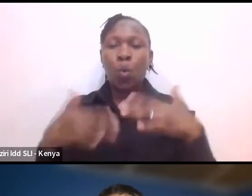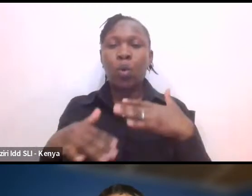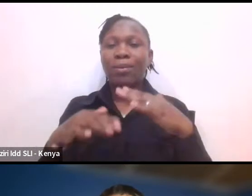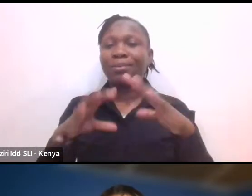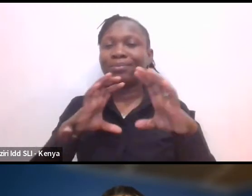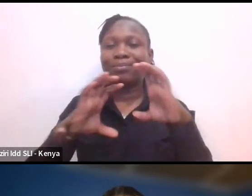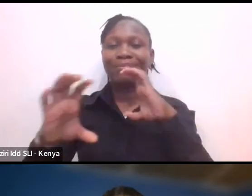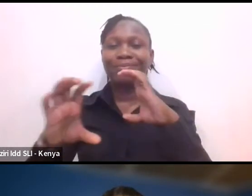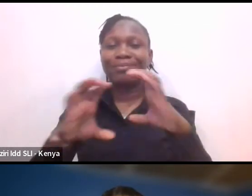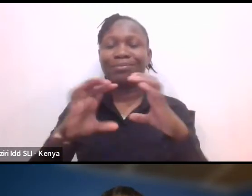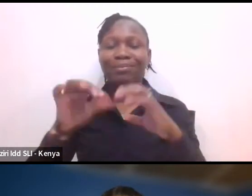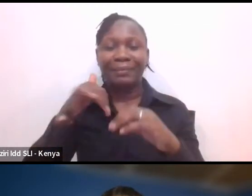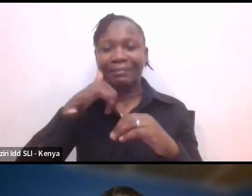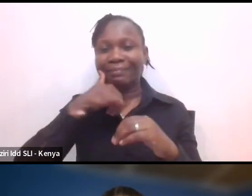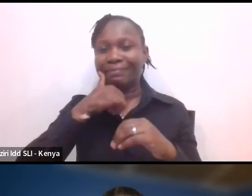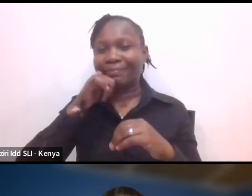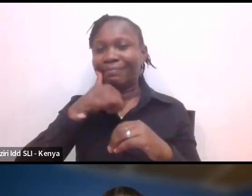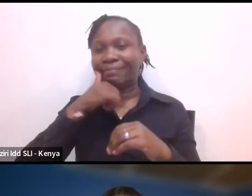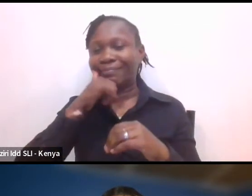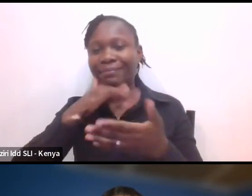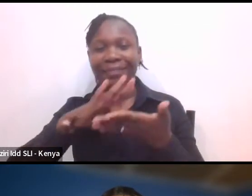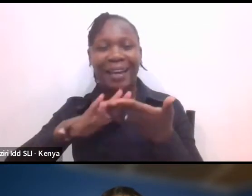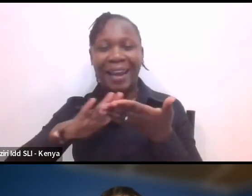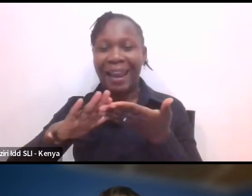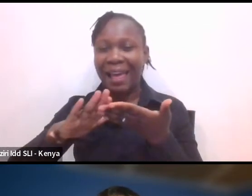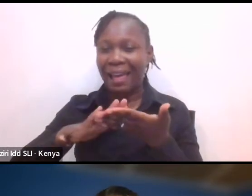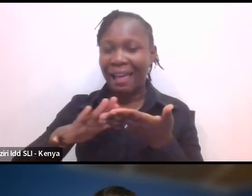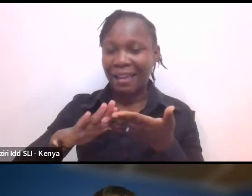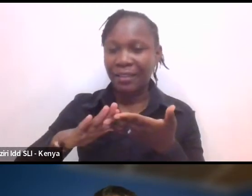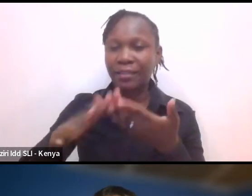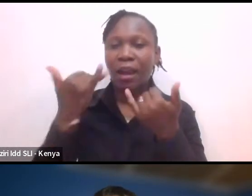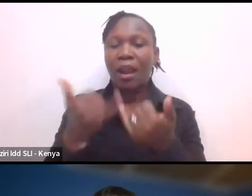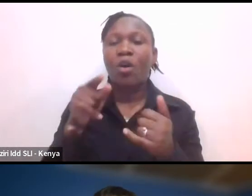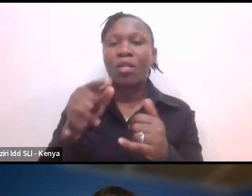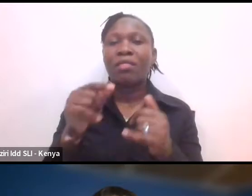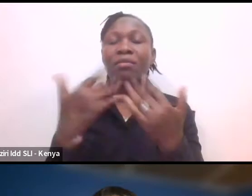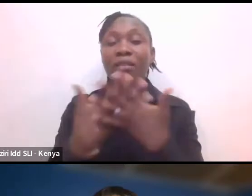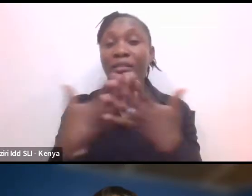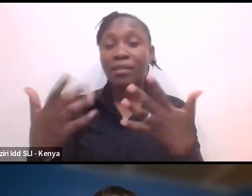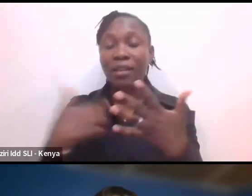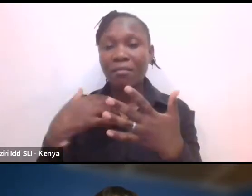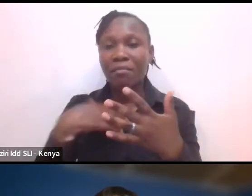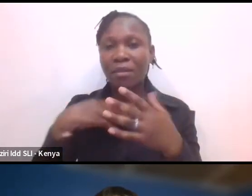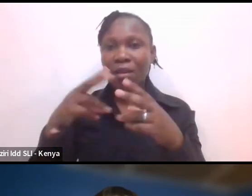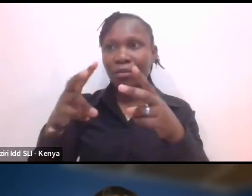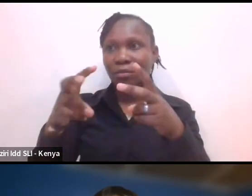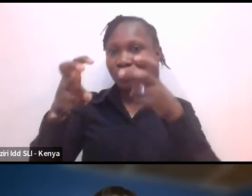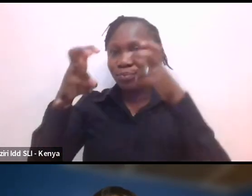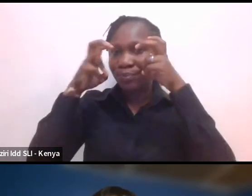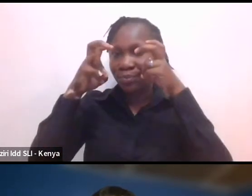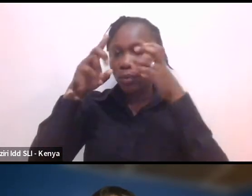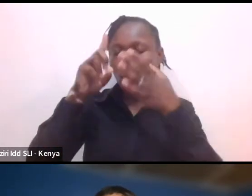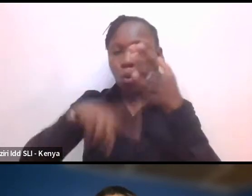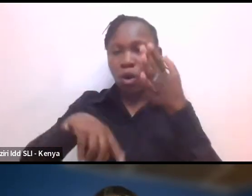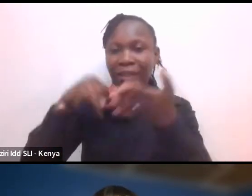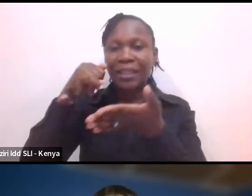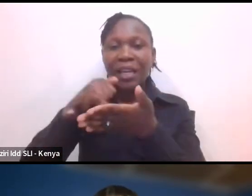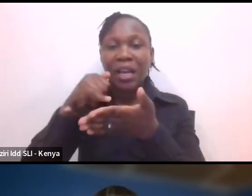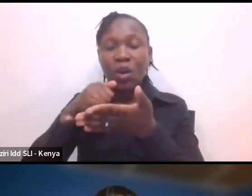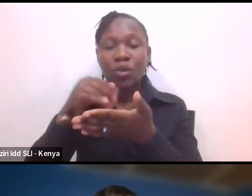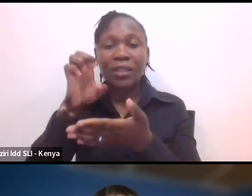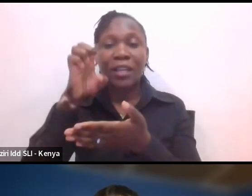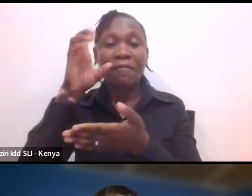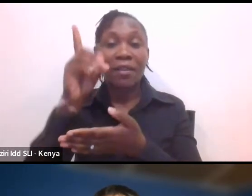And I want to say one of the things that this brought out in me is the thought of inclusive education needing to